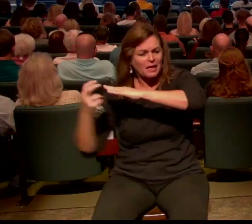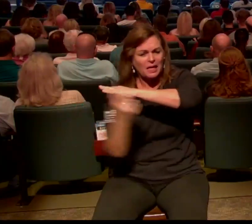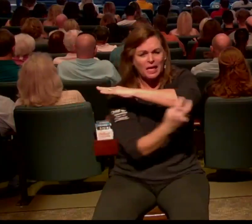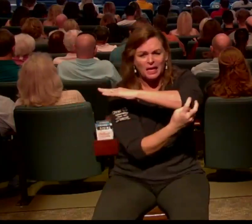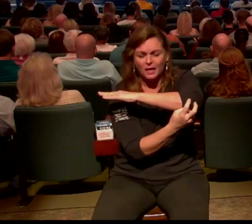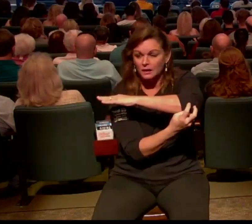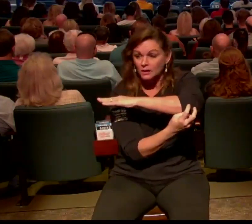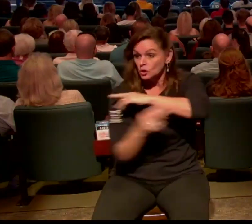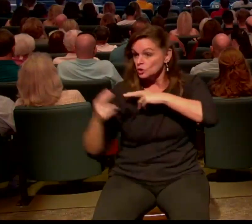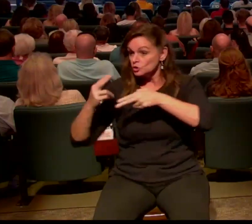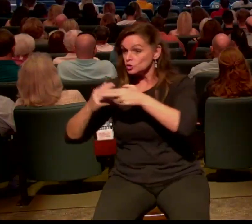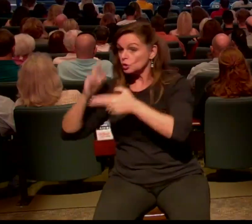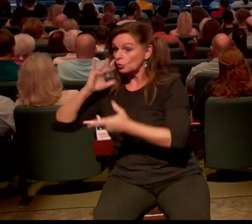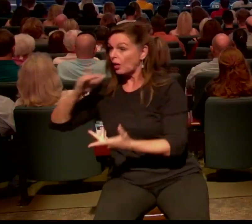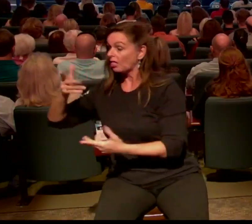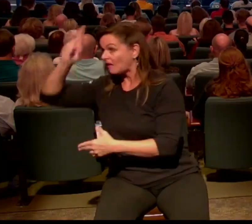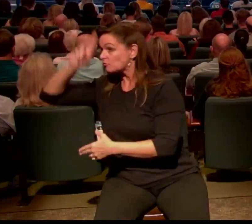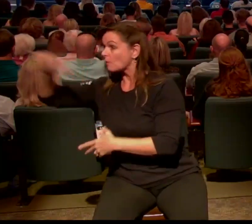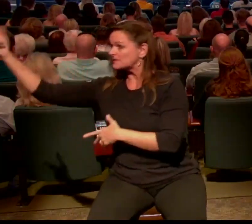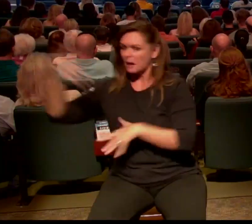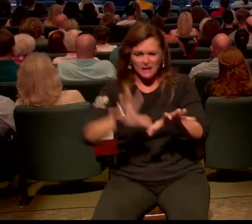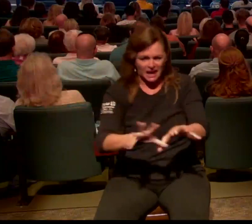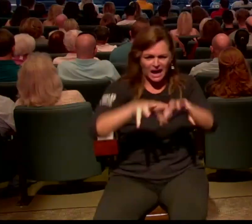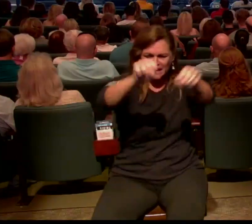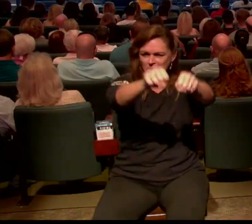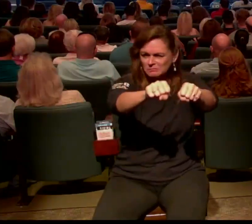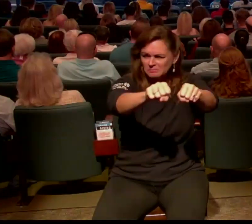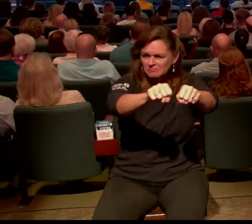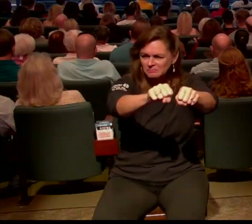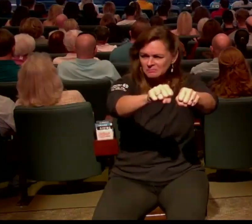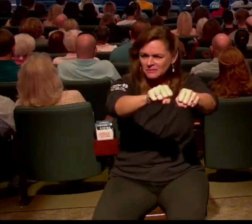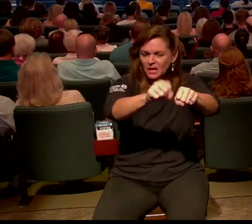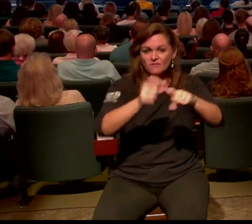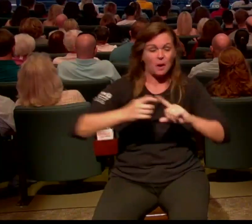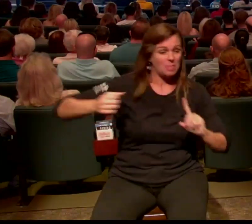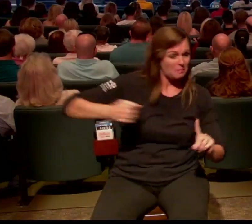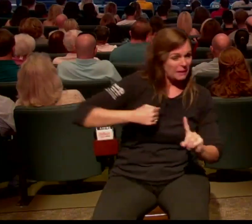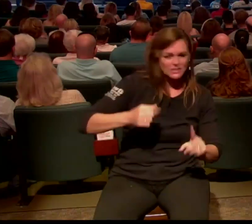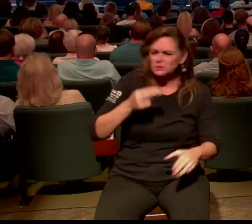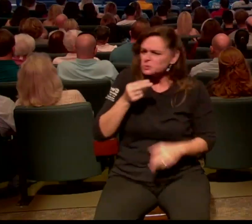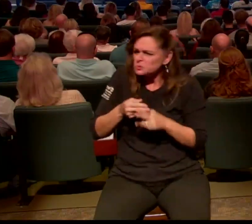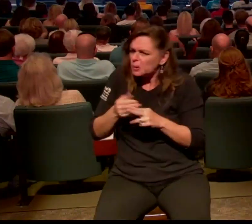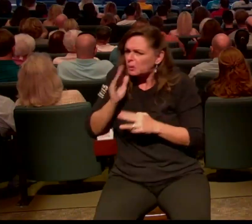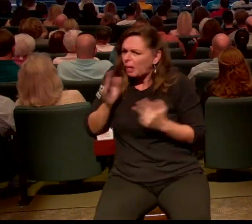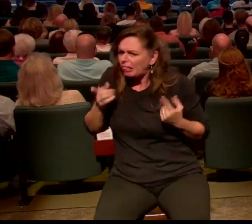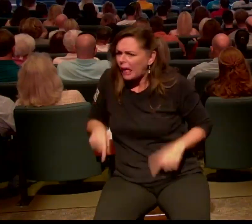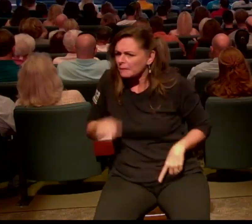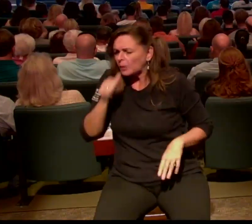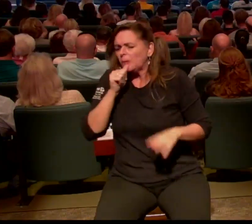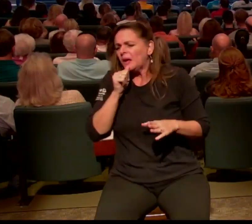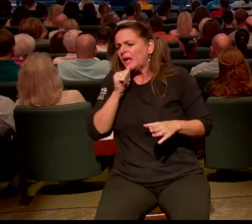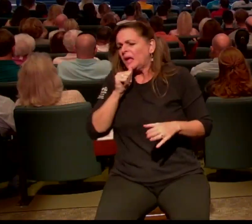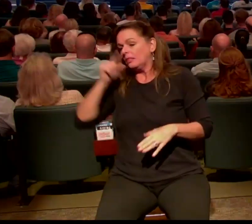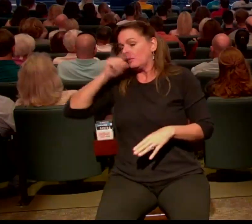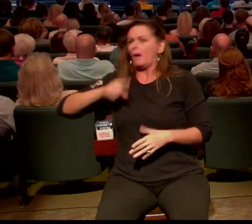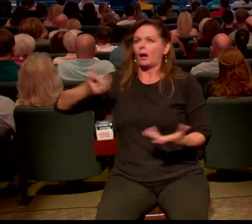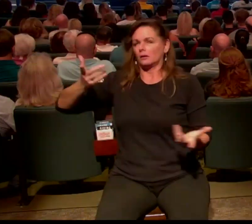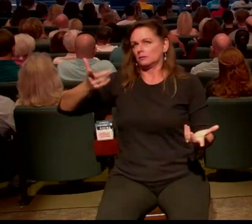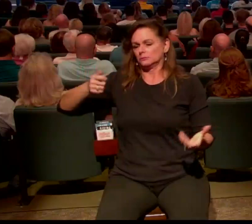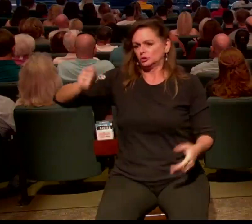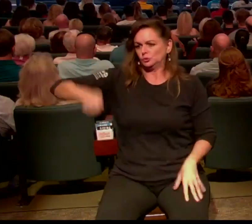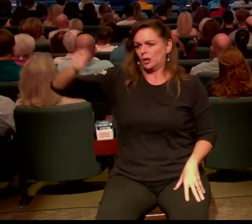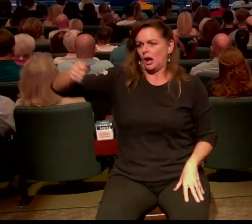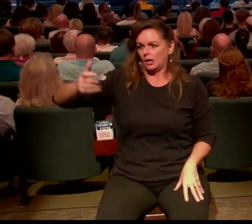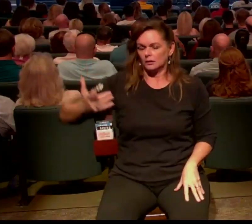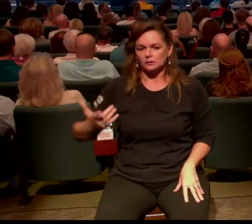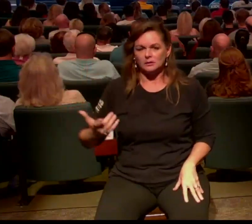from the Romans coming and getting him. He's only hours away from the beatings. He's only hours away from the mock trial. I mean, he's in his